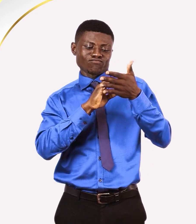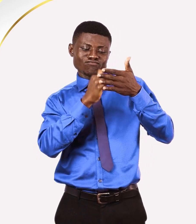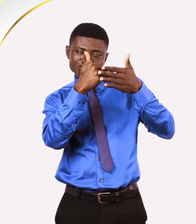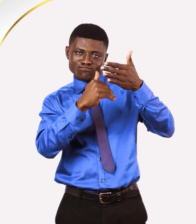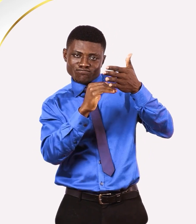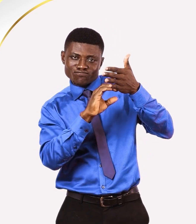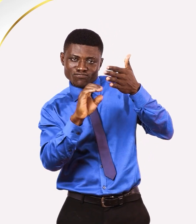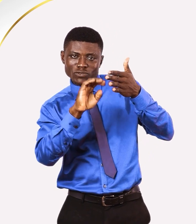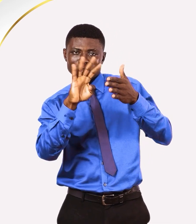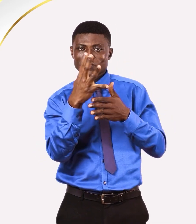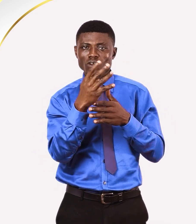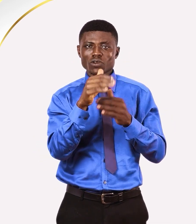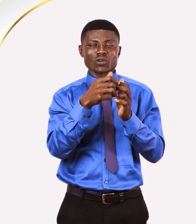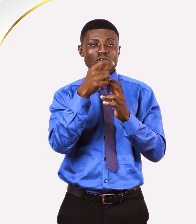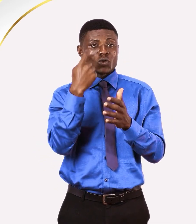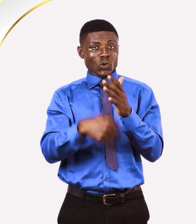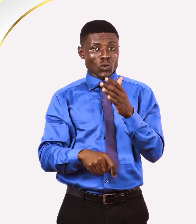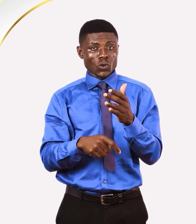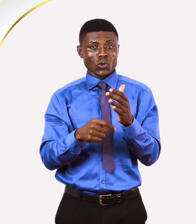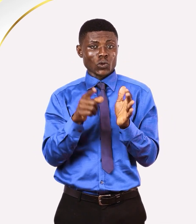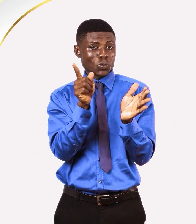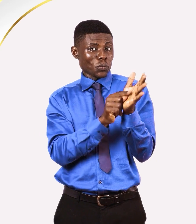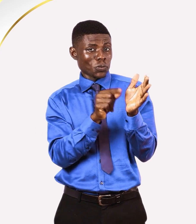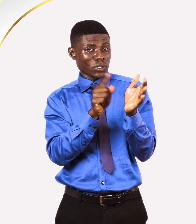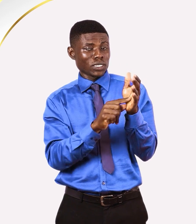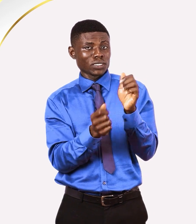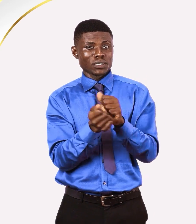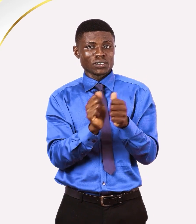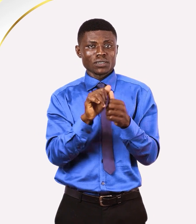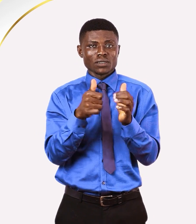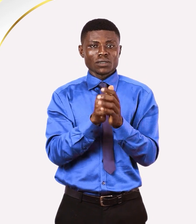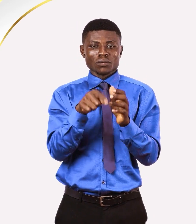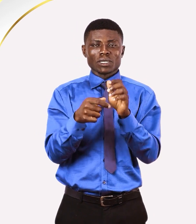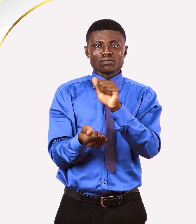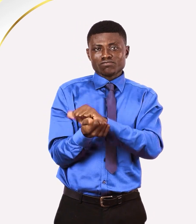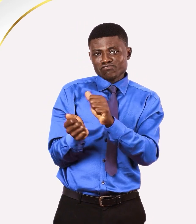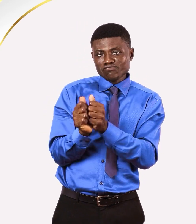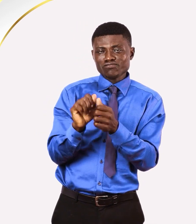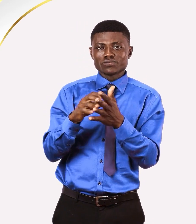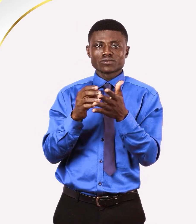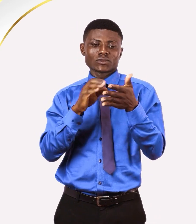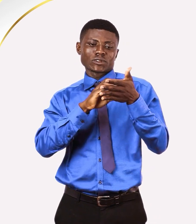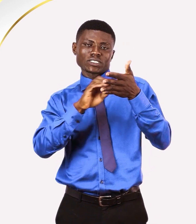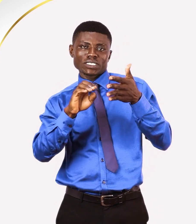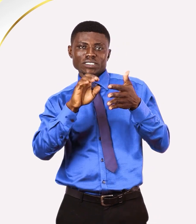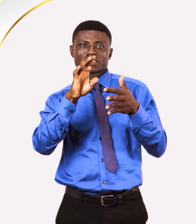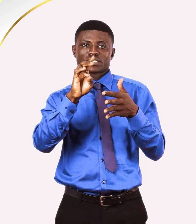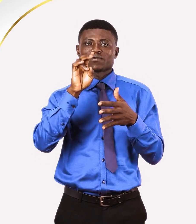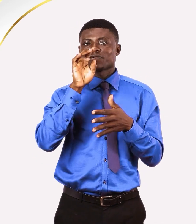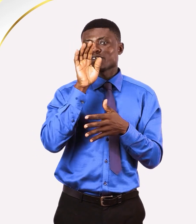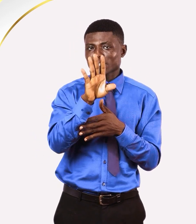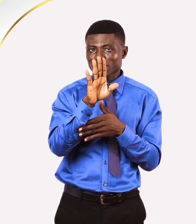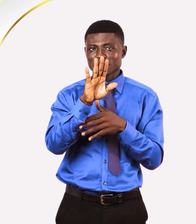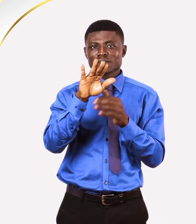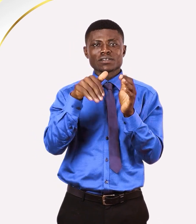75, subsection 4. Cost of media conversion or reformatting.